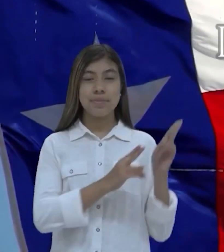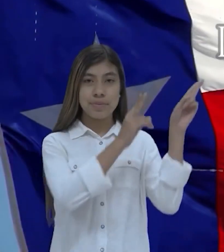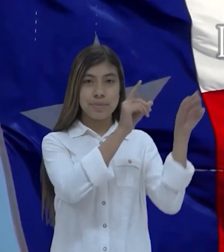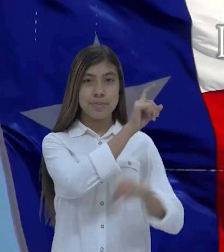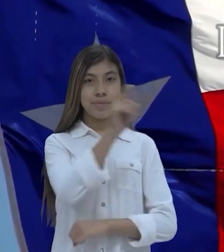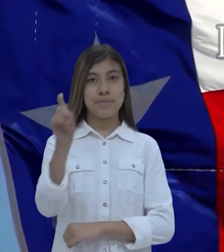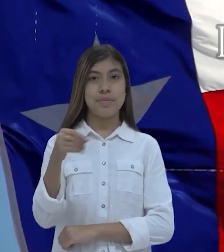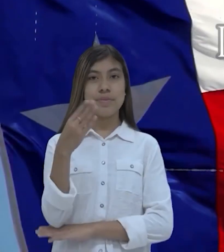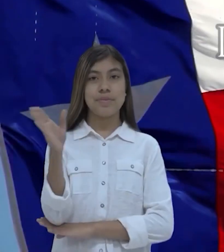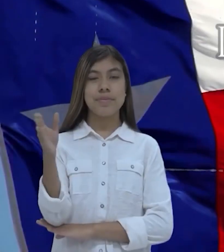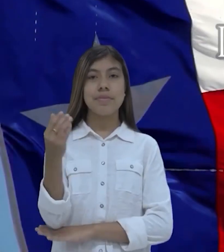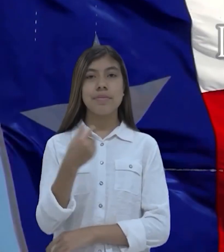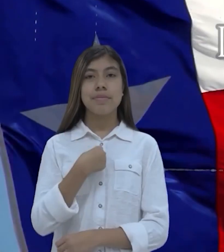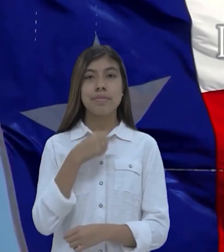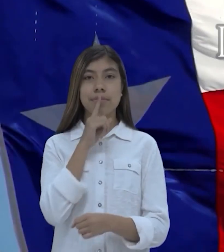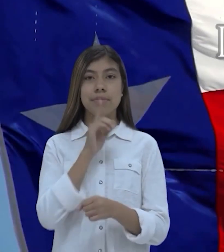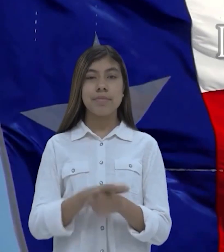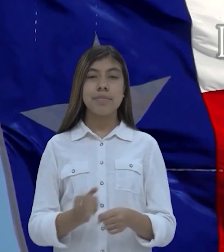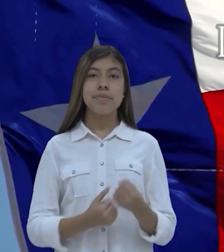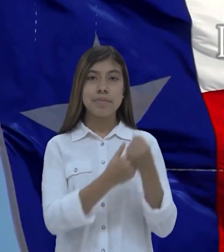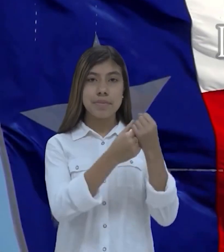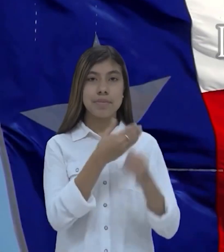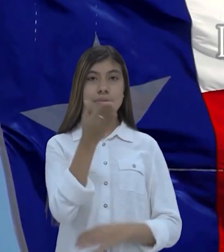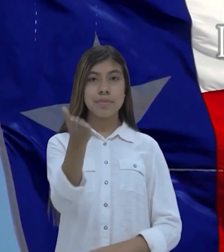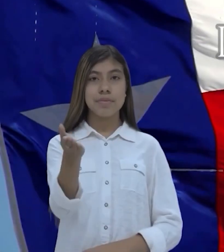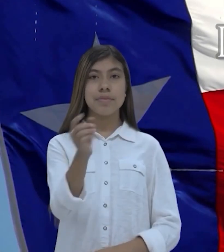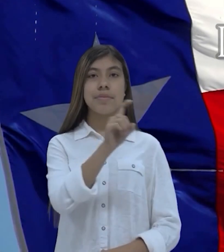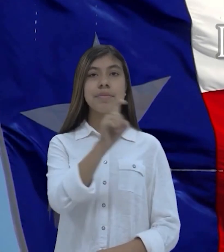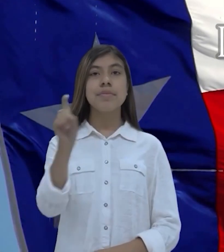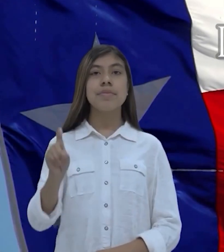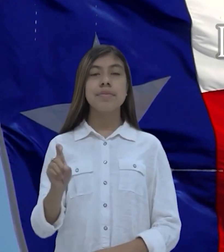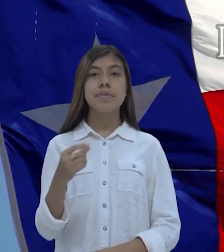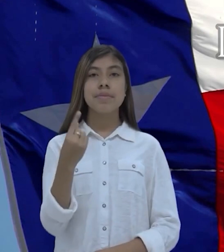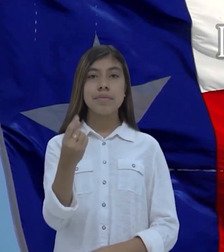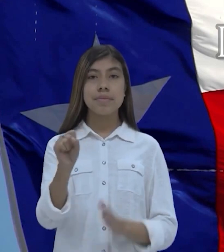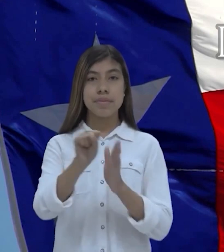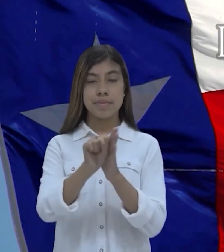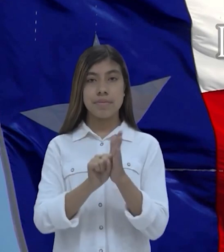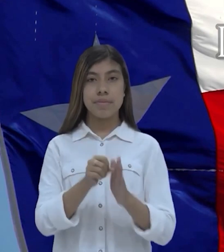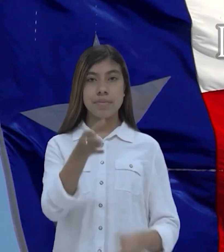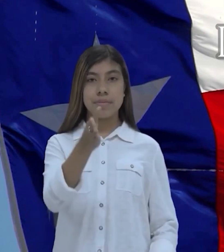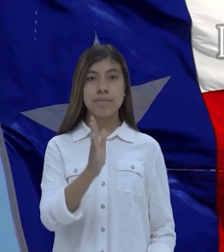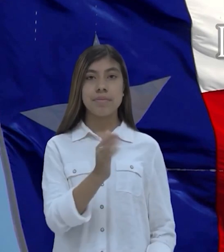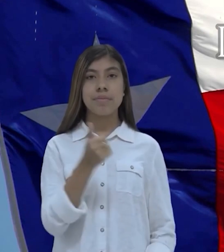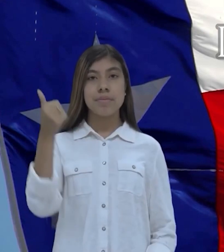the Texas flag. I pledge allegiance to thee, Texas, one state, under